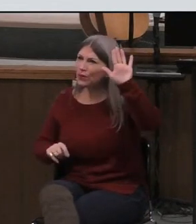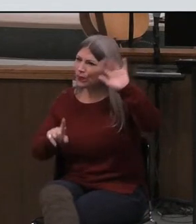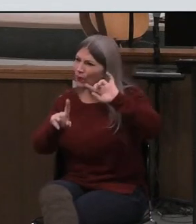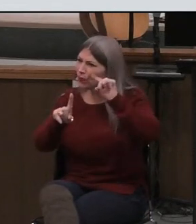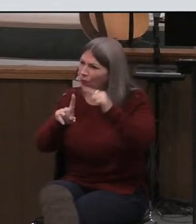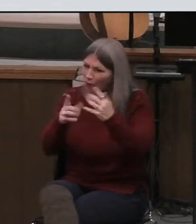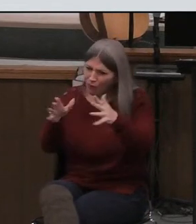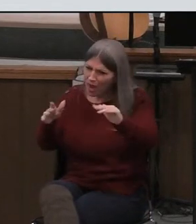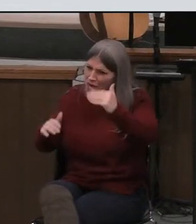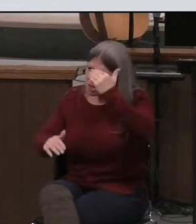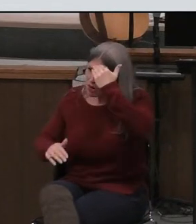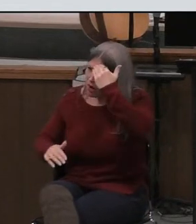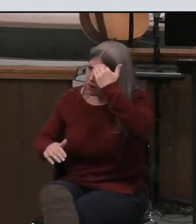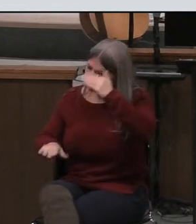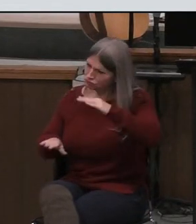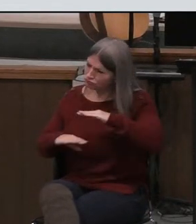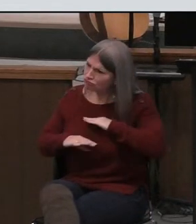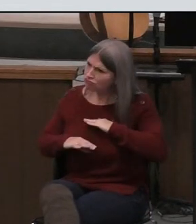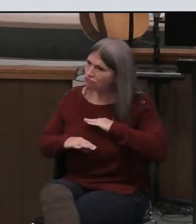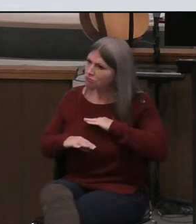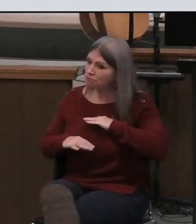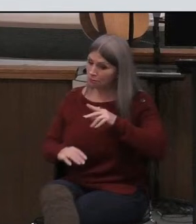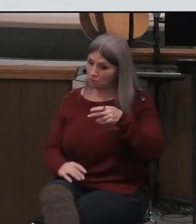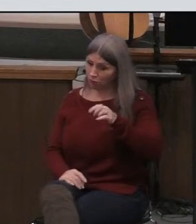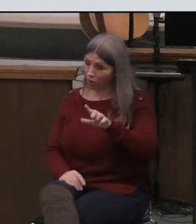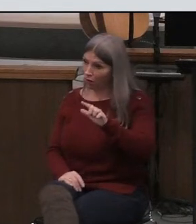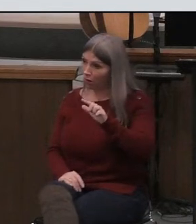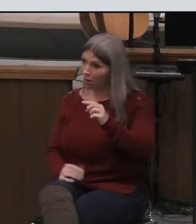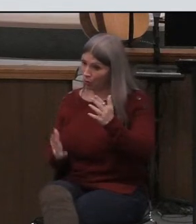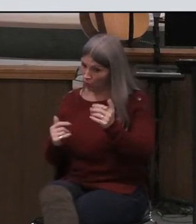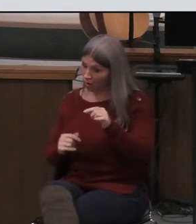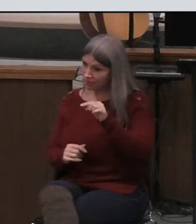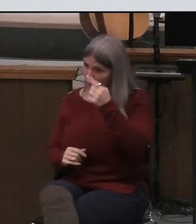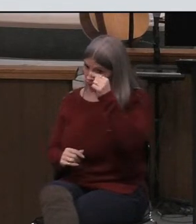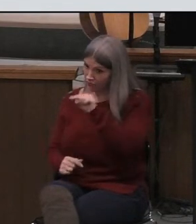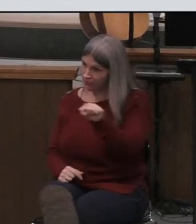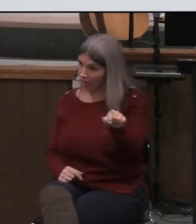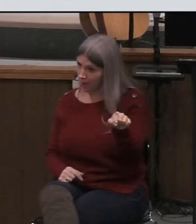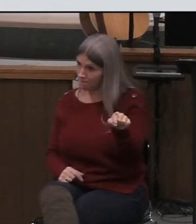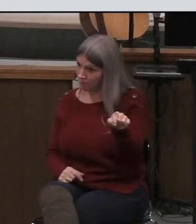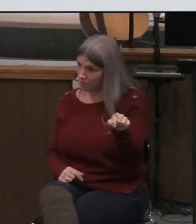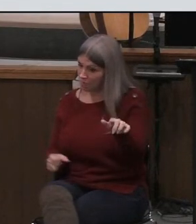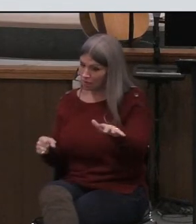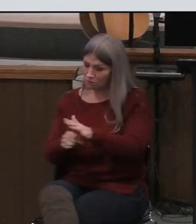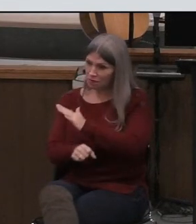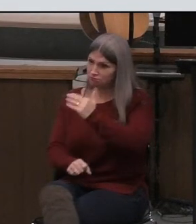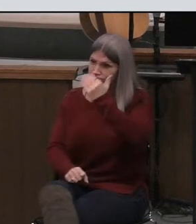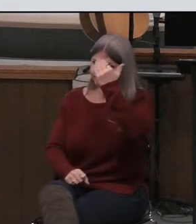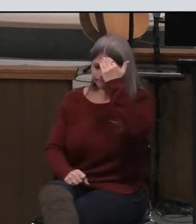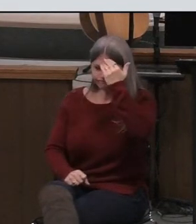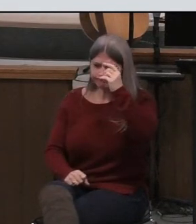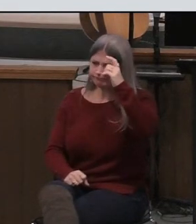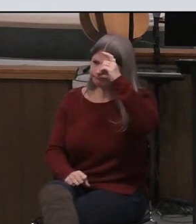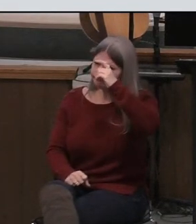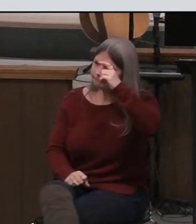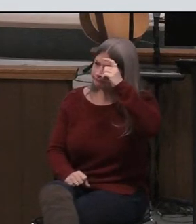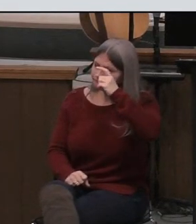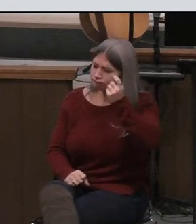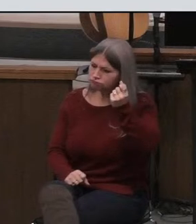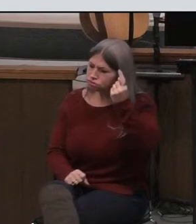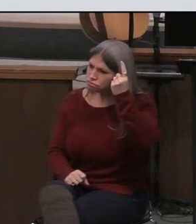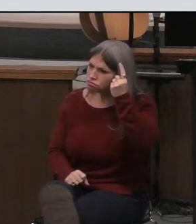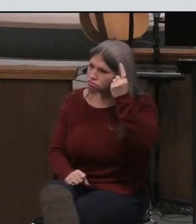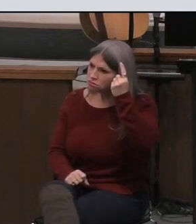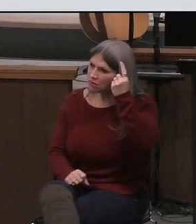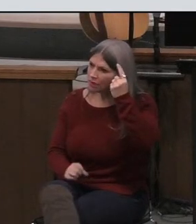put in it. And Paul is wanting them to have that complete knowledge and wisdom and